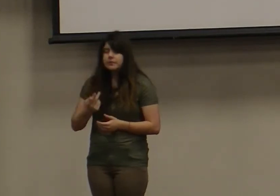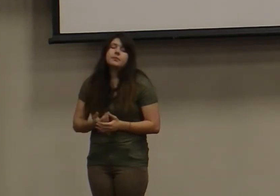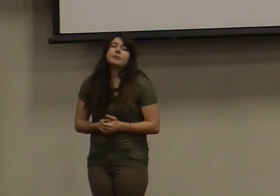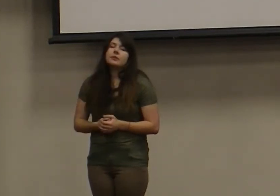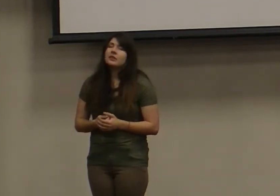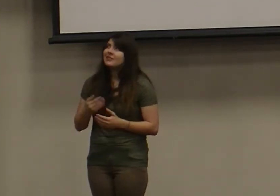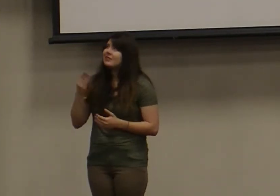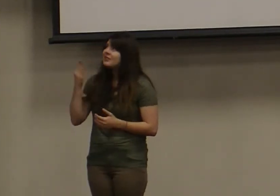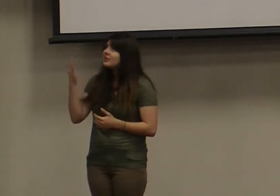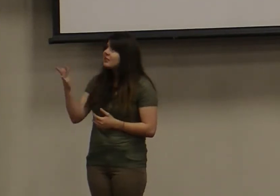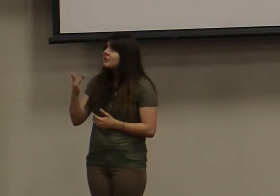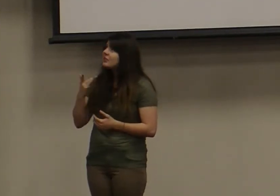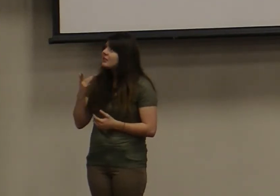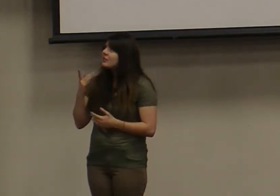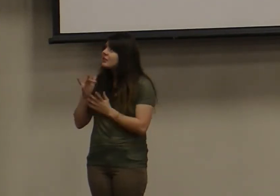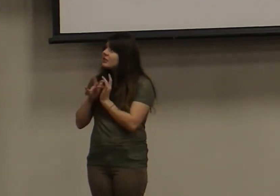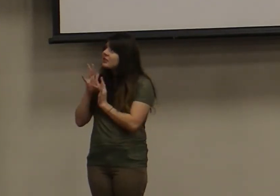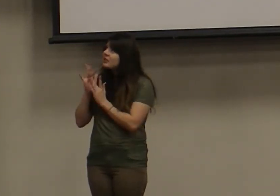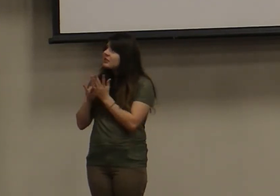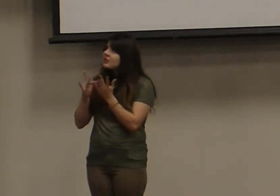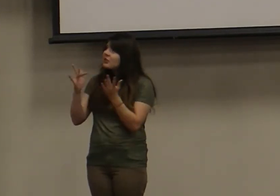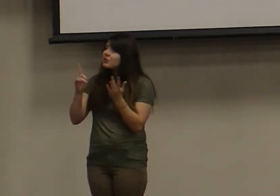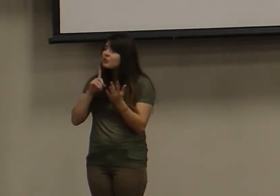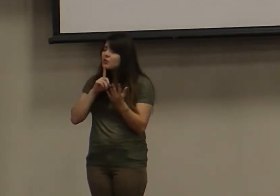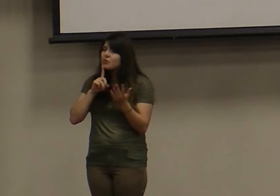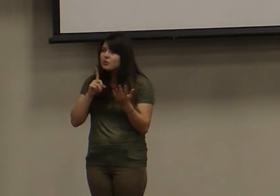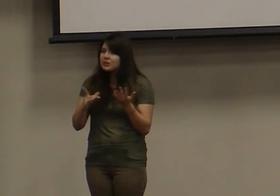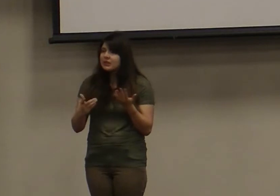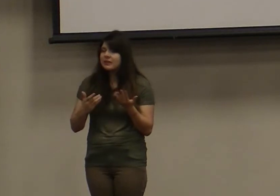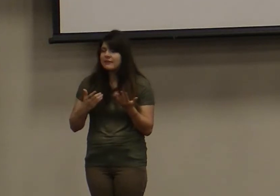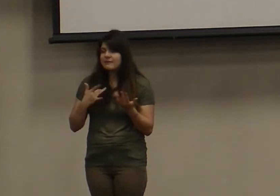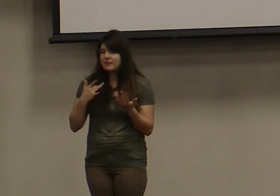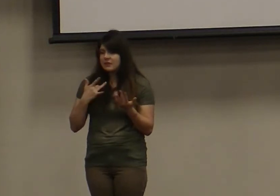Does he really feel what I feel?